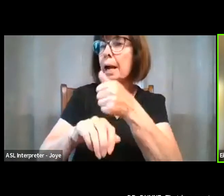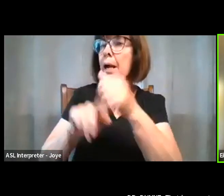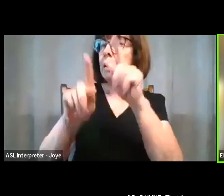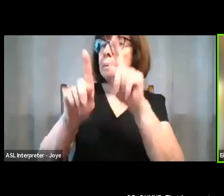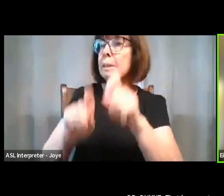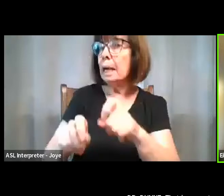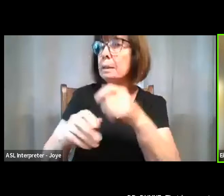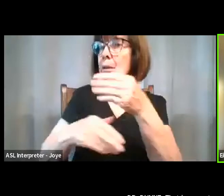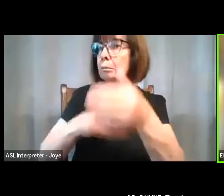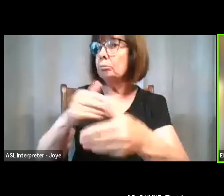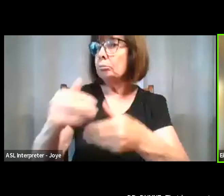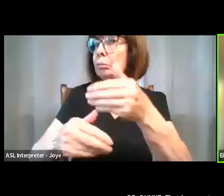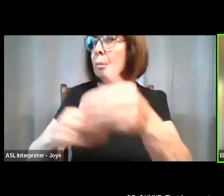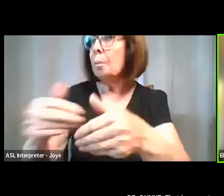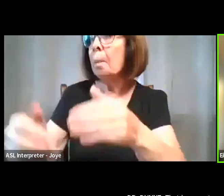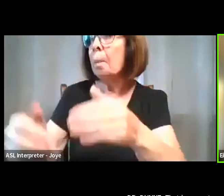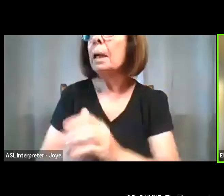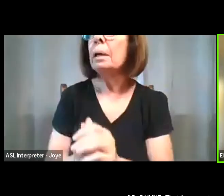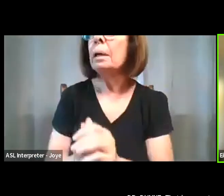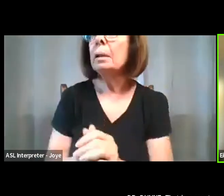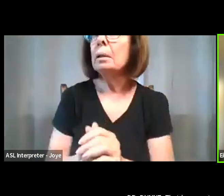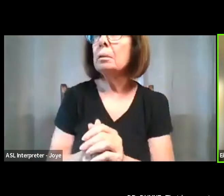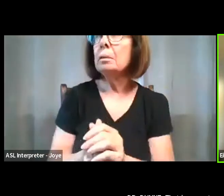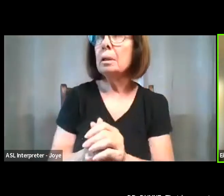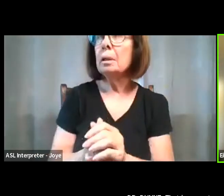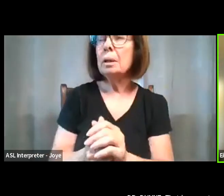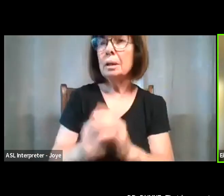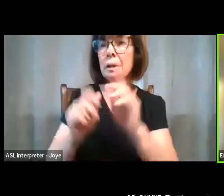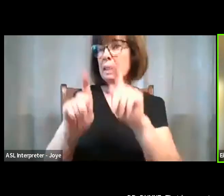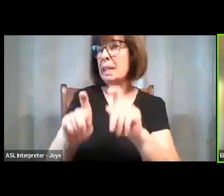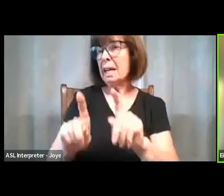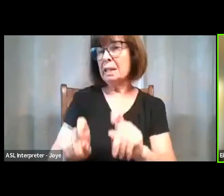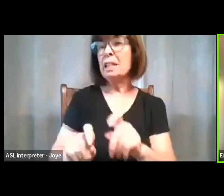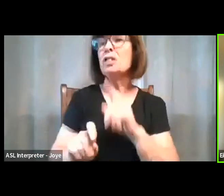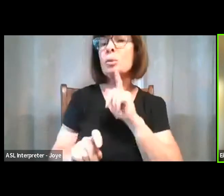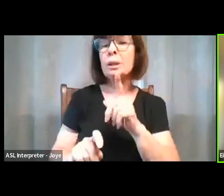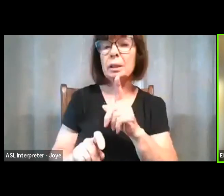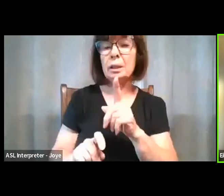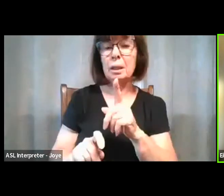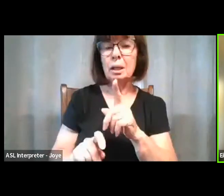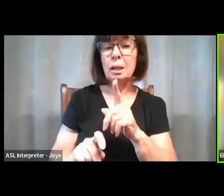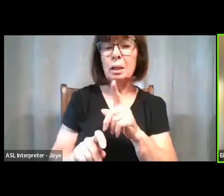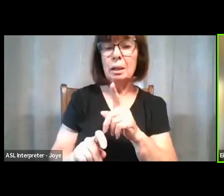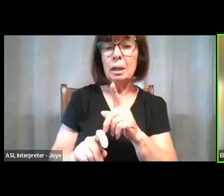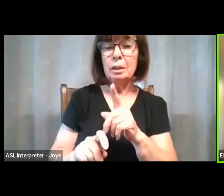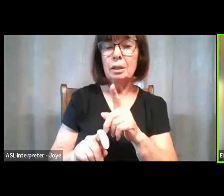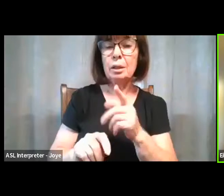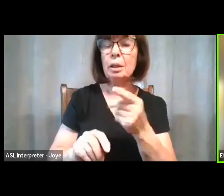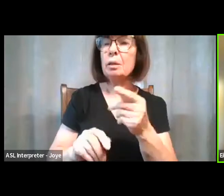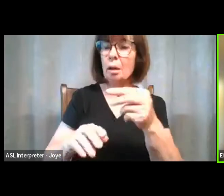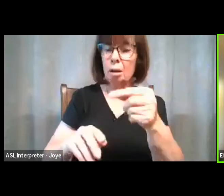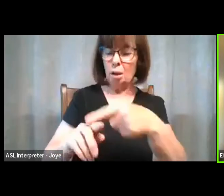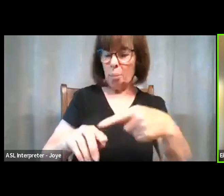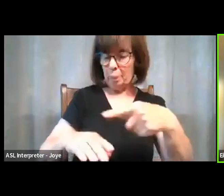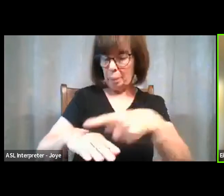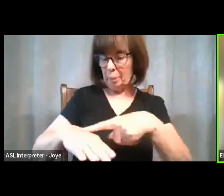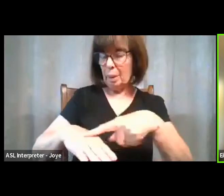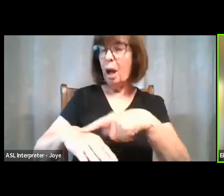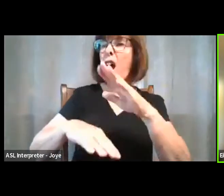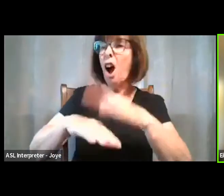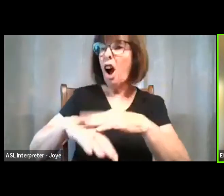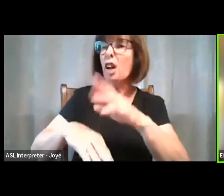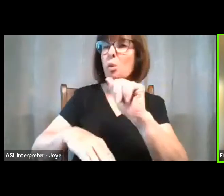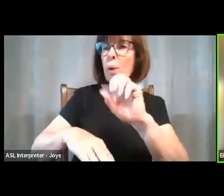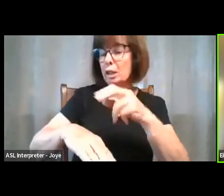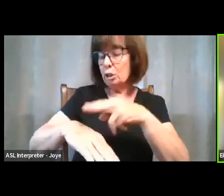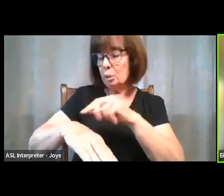testing is essentially a swab that is rubbed on the rash, usually